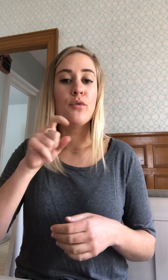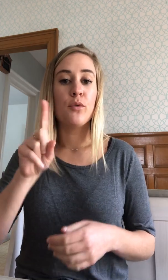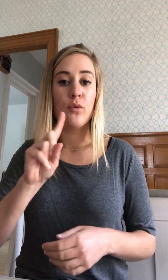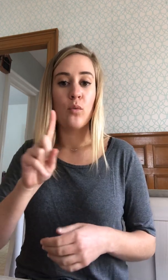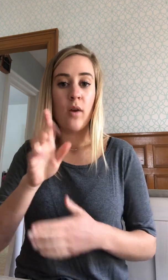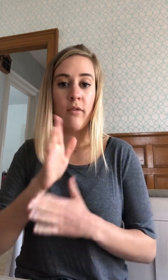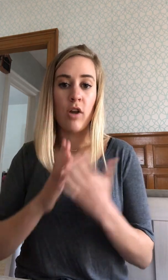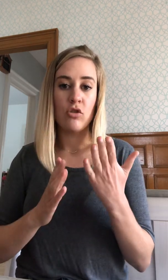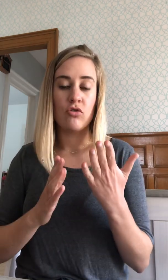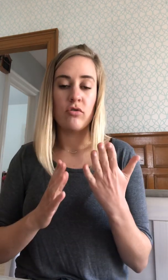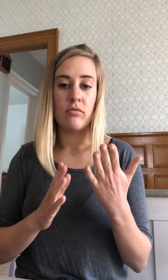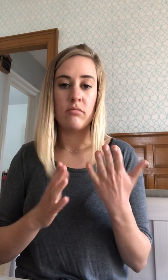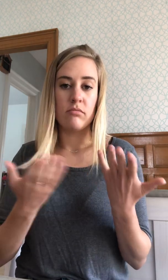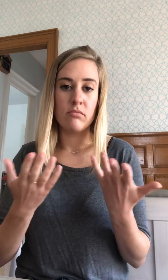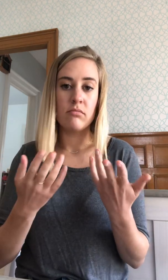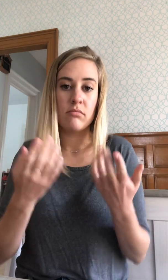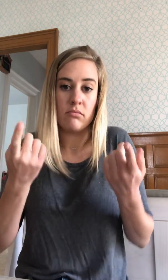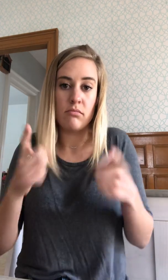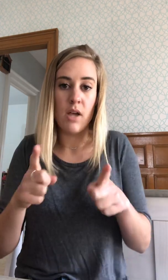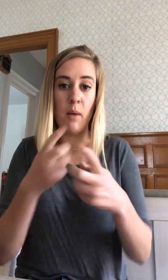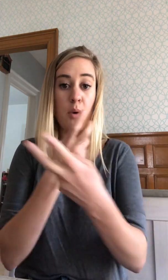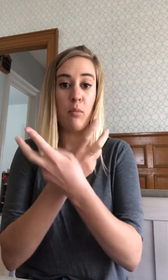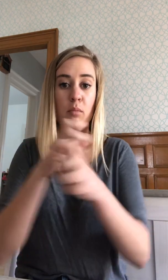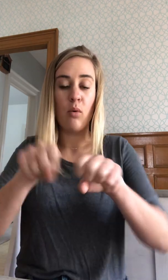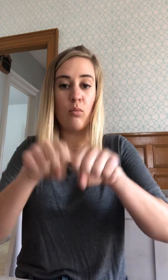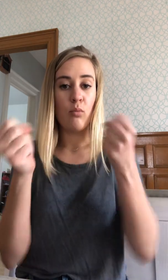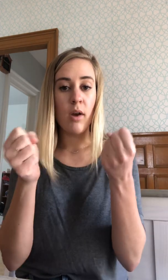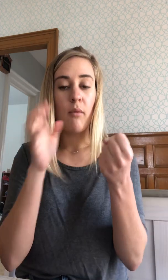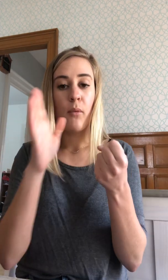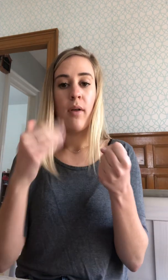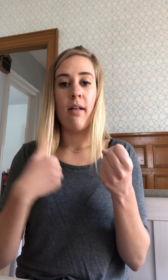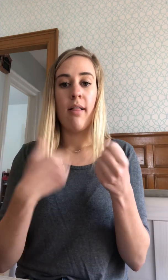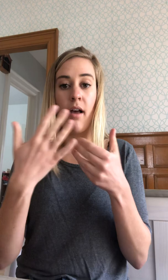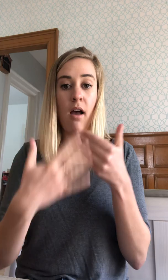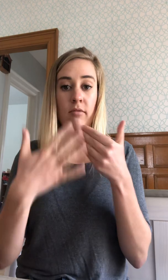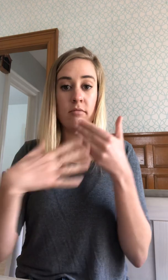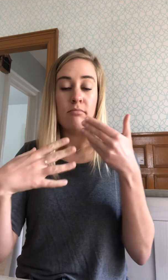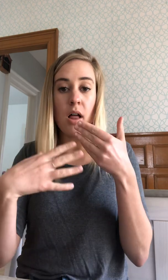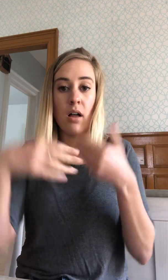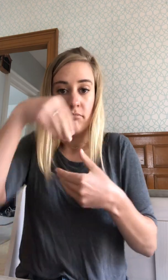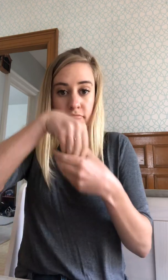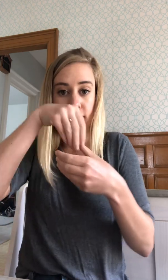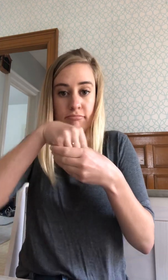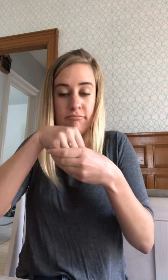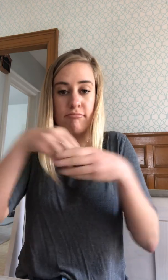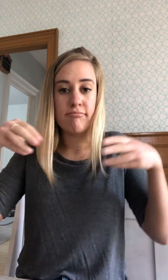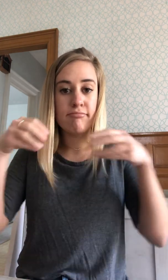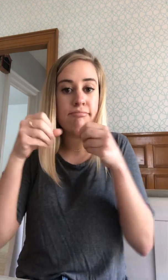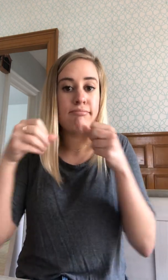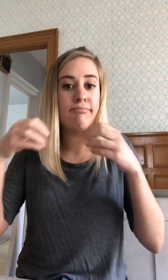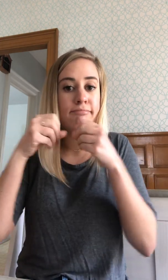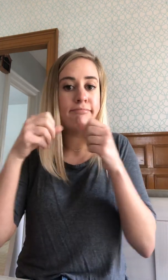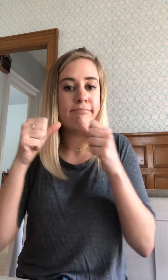fracture. So when the bones break, bones have blood supply internally, and that blood leaks into the surrounding